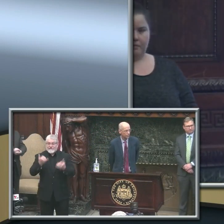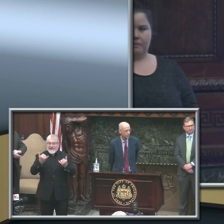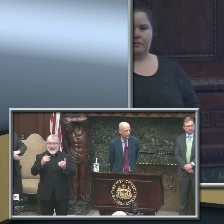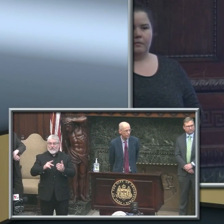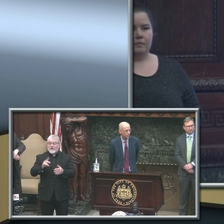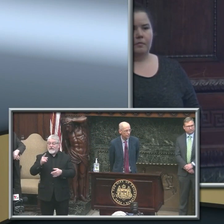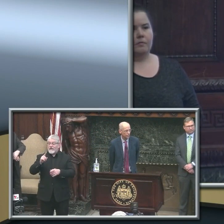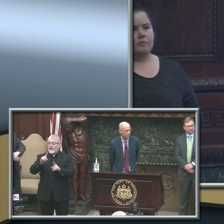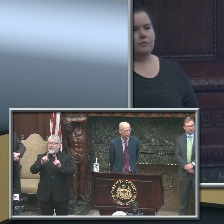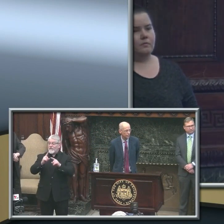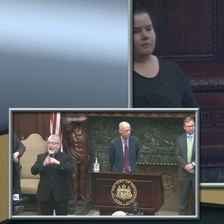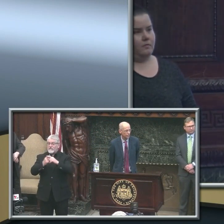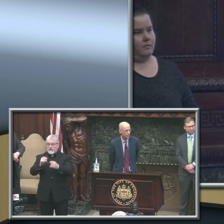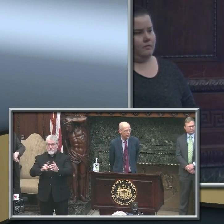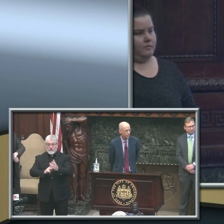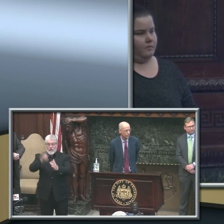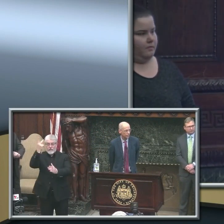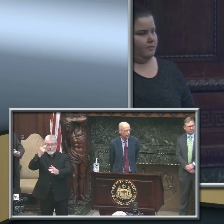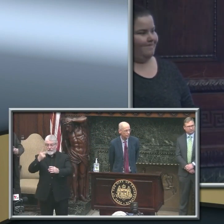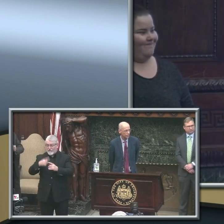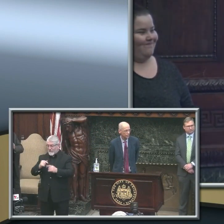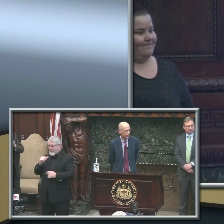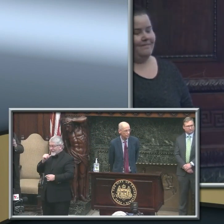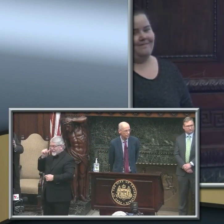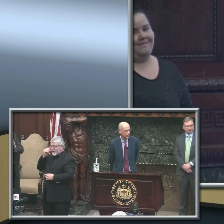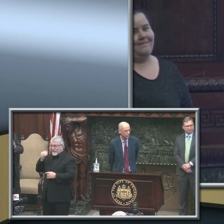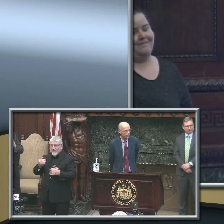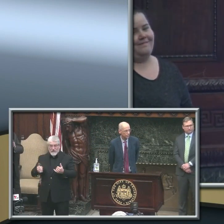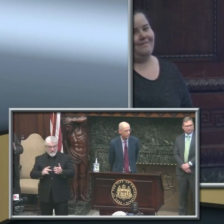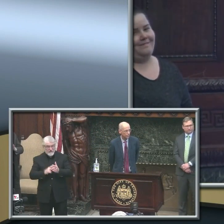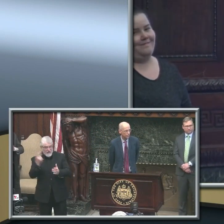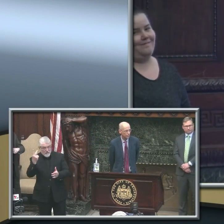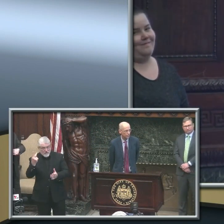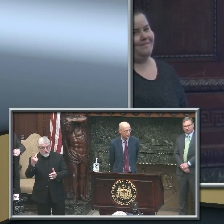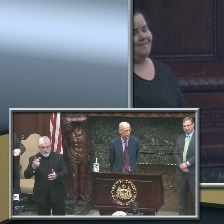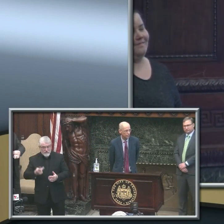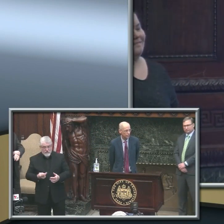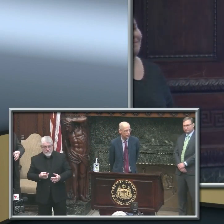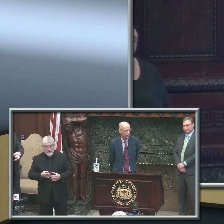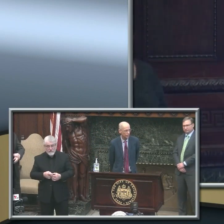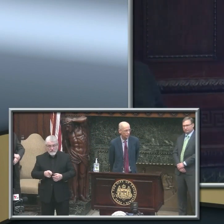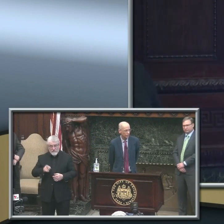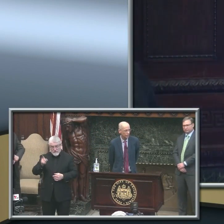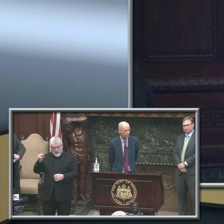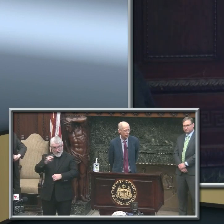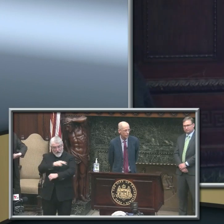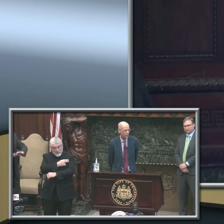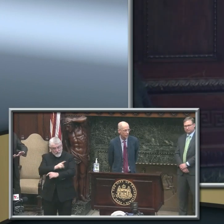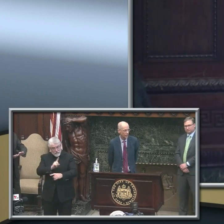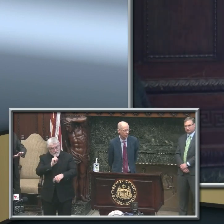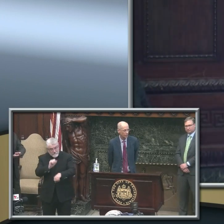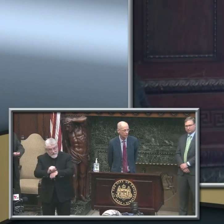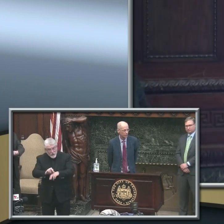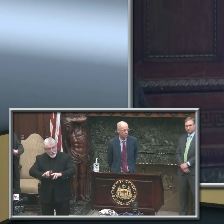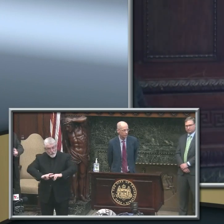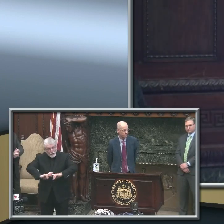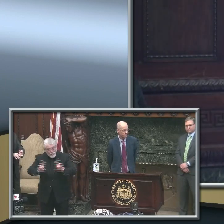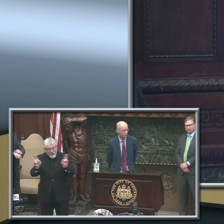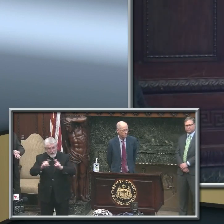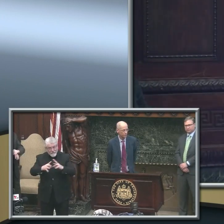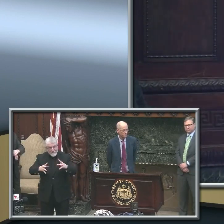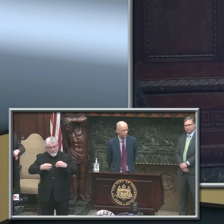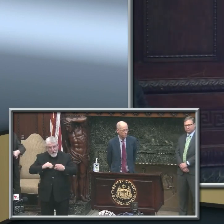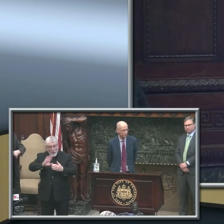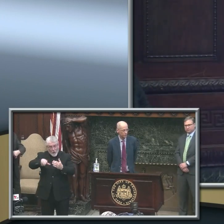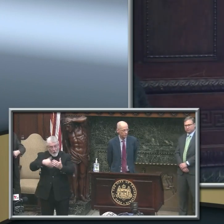answer. Can you assure the people of Philadelphia that hospitals are ready to take people in if these